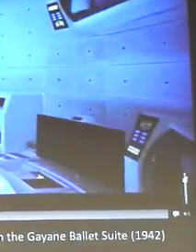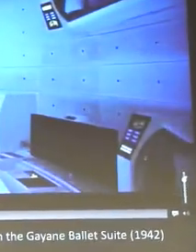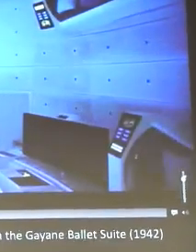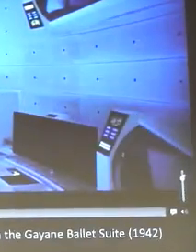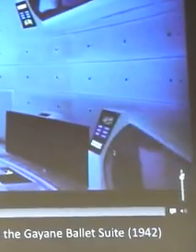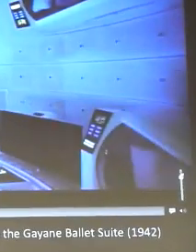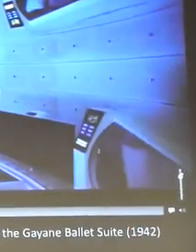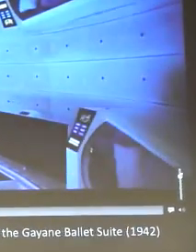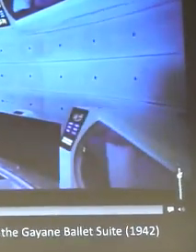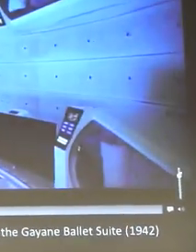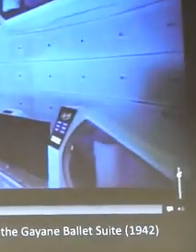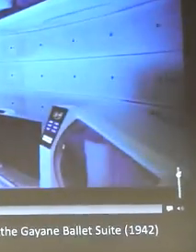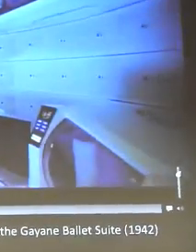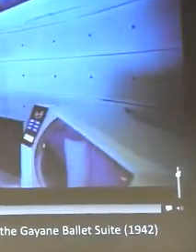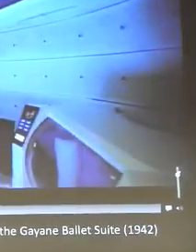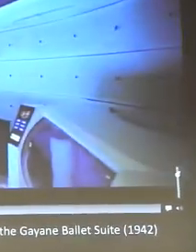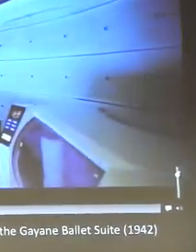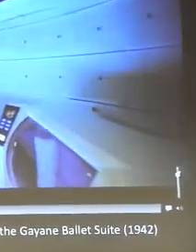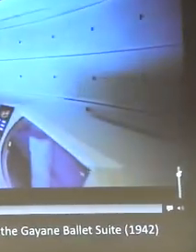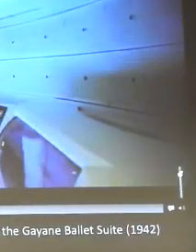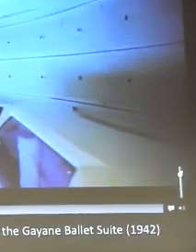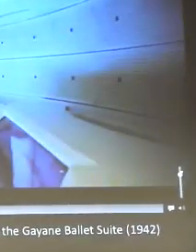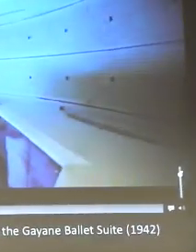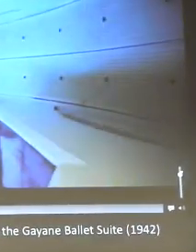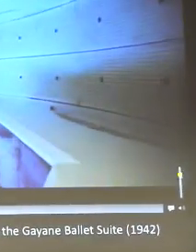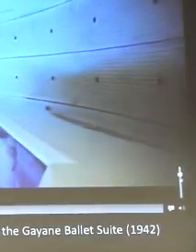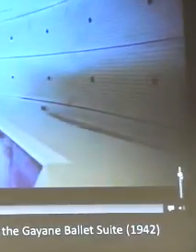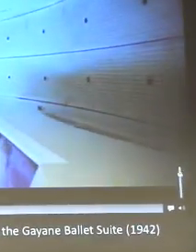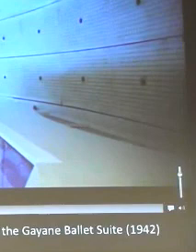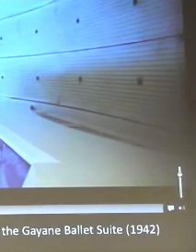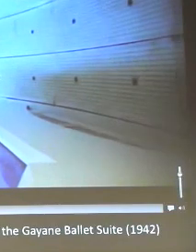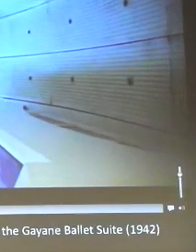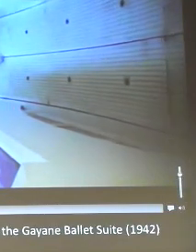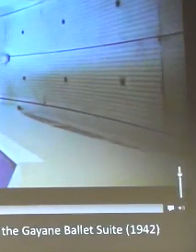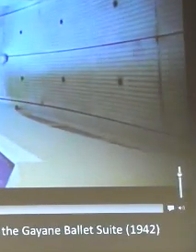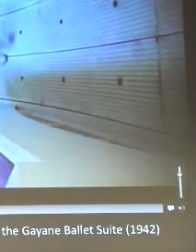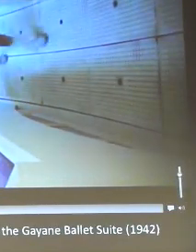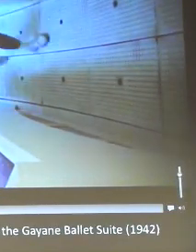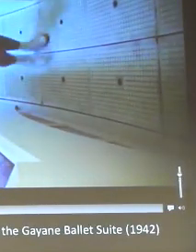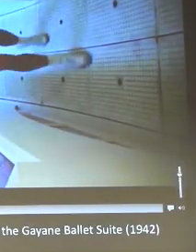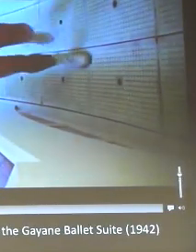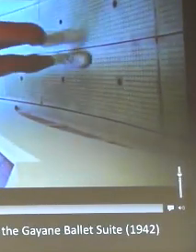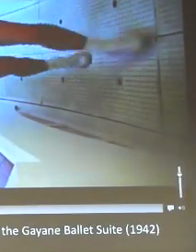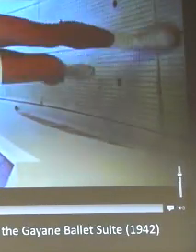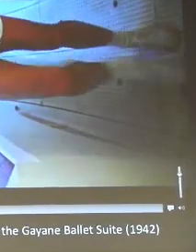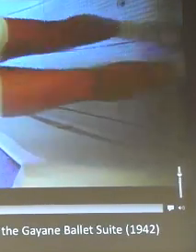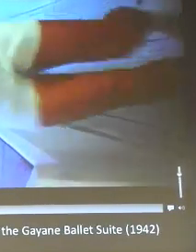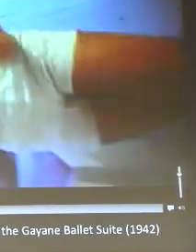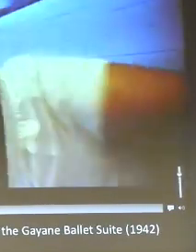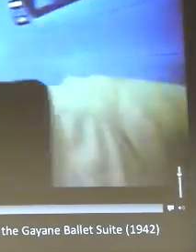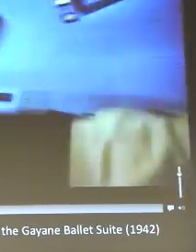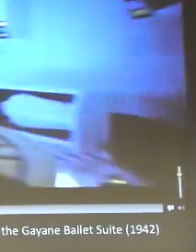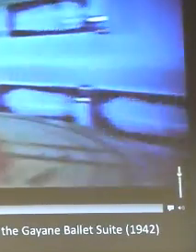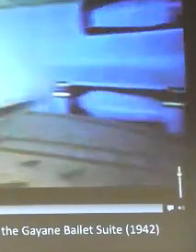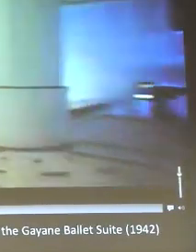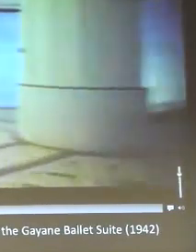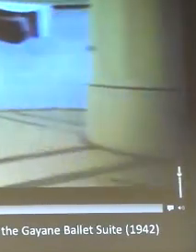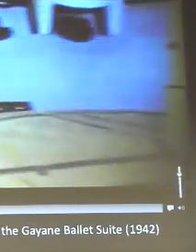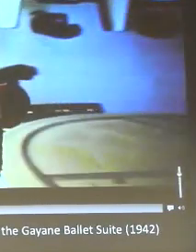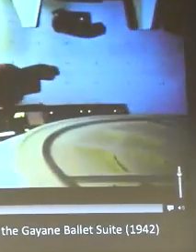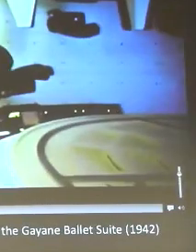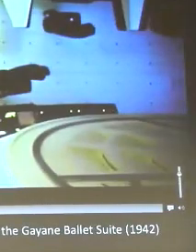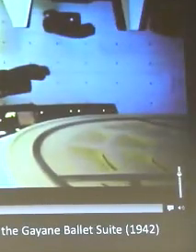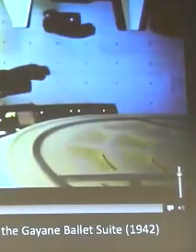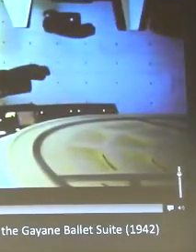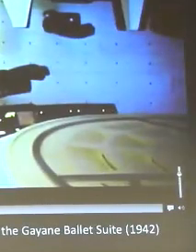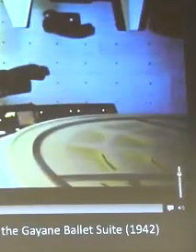melancholy that this journey entails. There's two astronauts awake, three are in